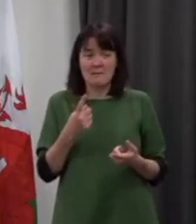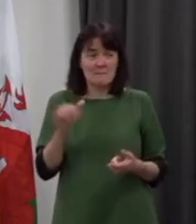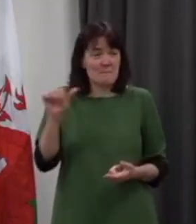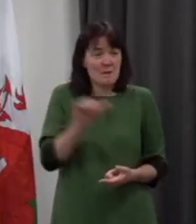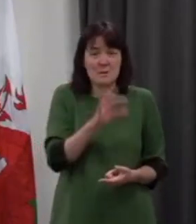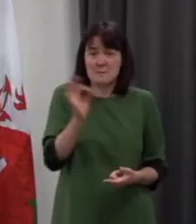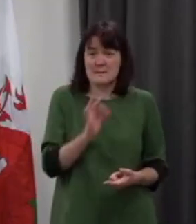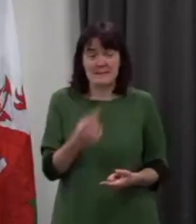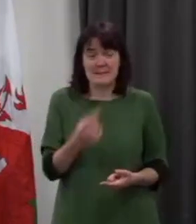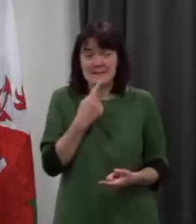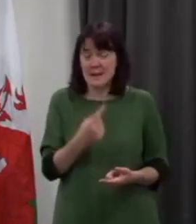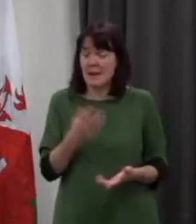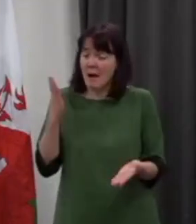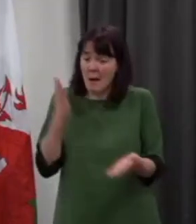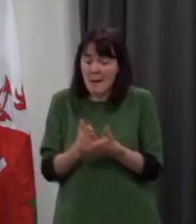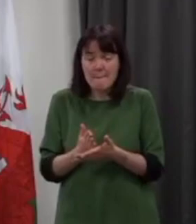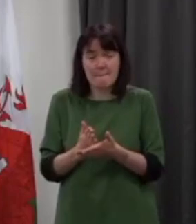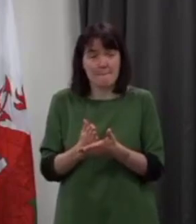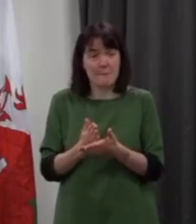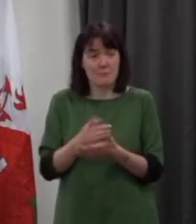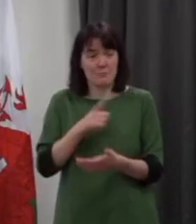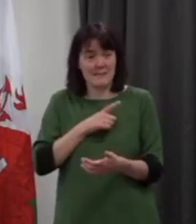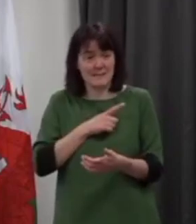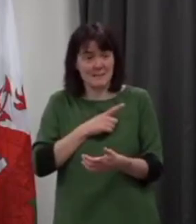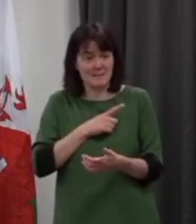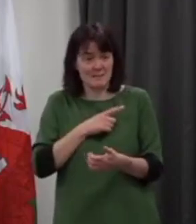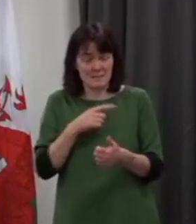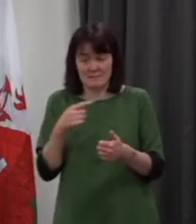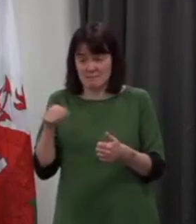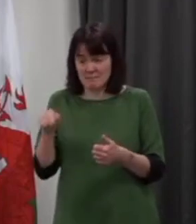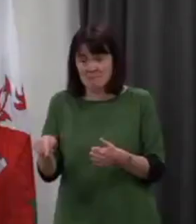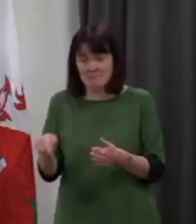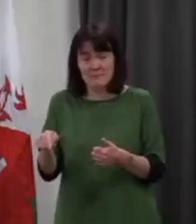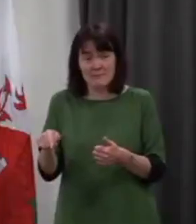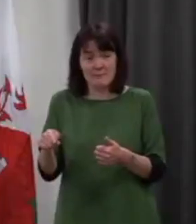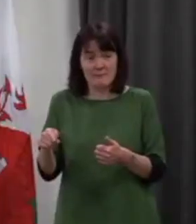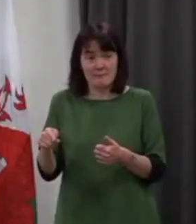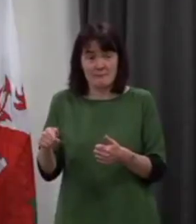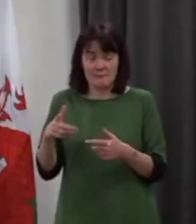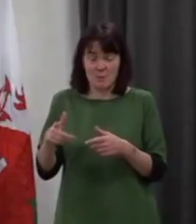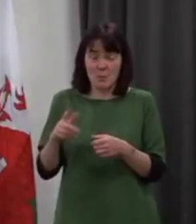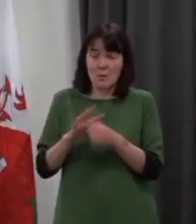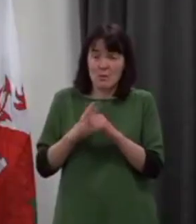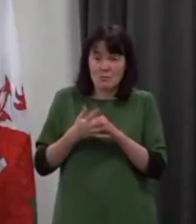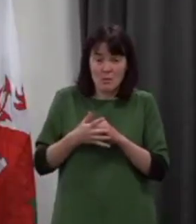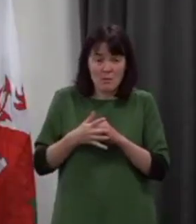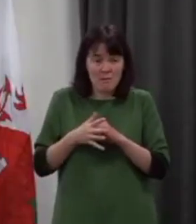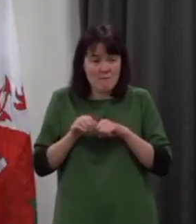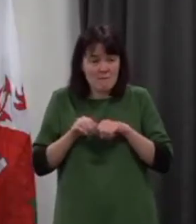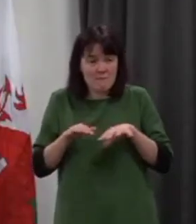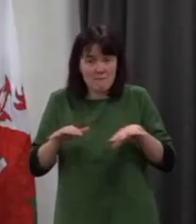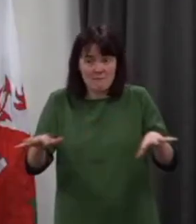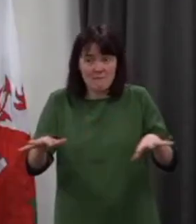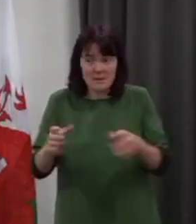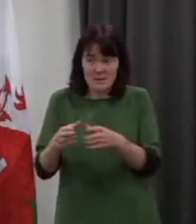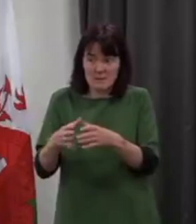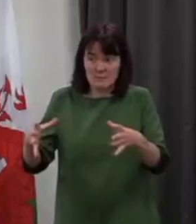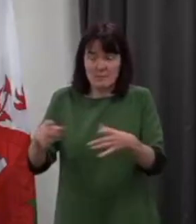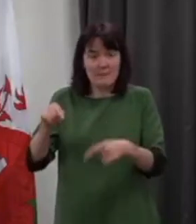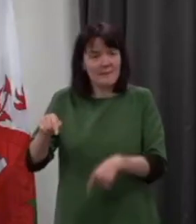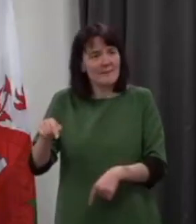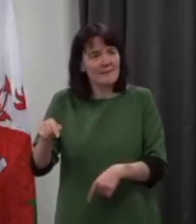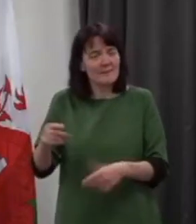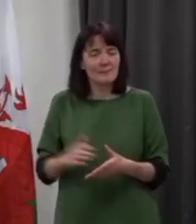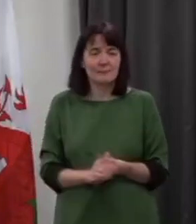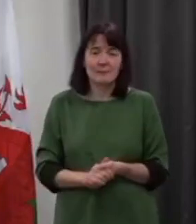certain cluster of cases at this point in the spread of coronavirus. So we know there's a large